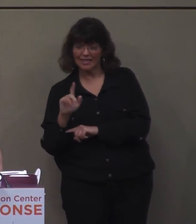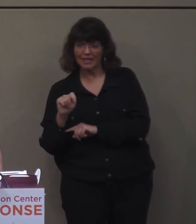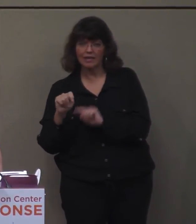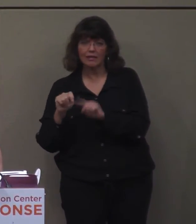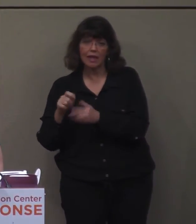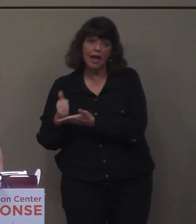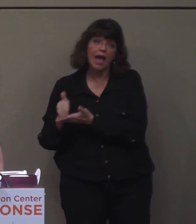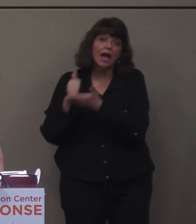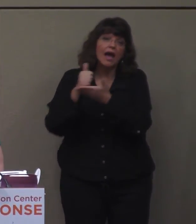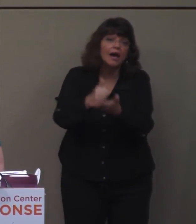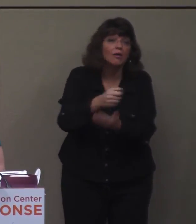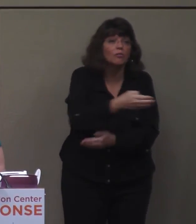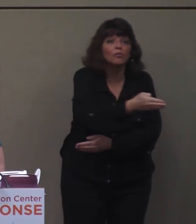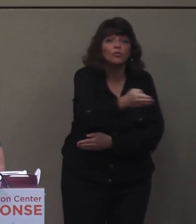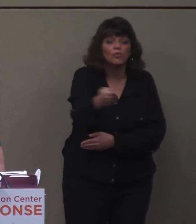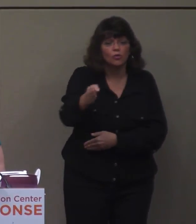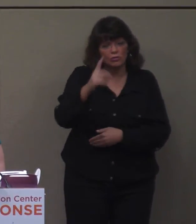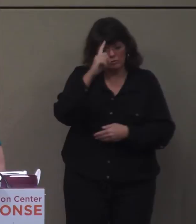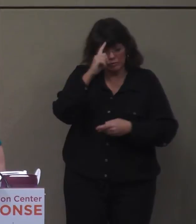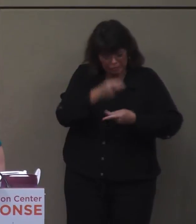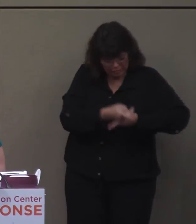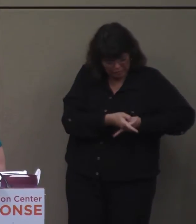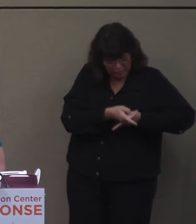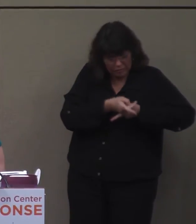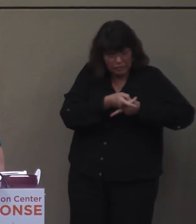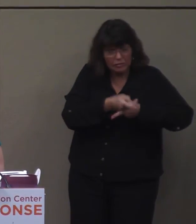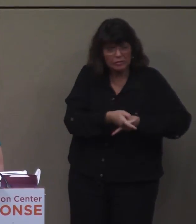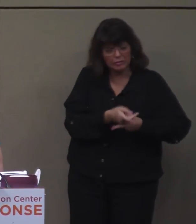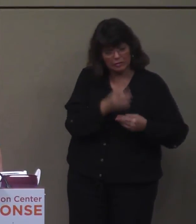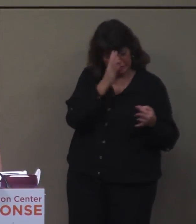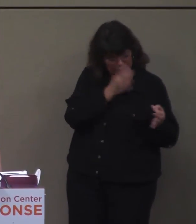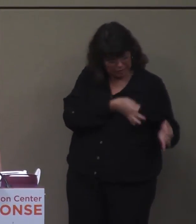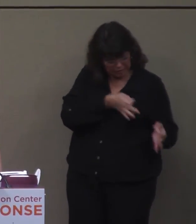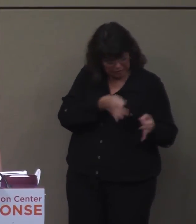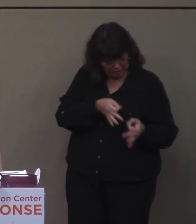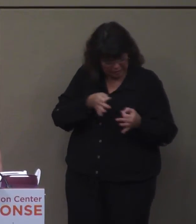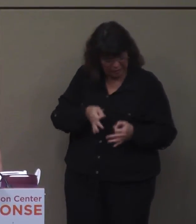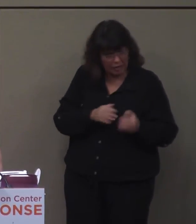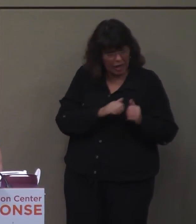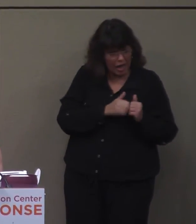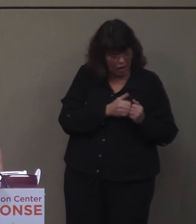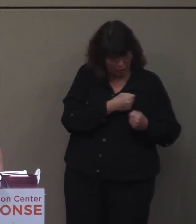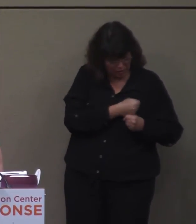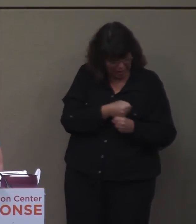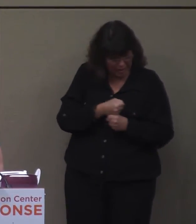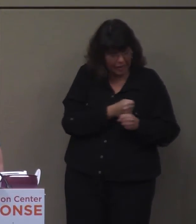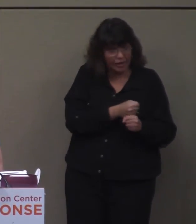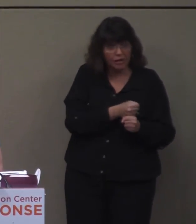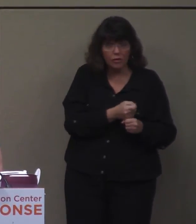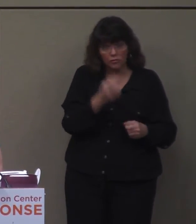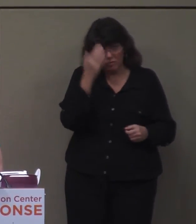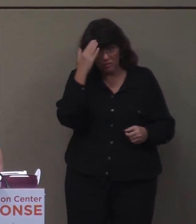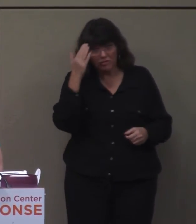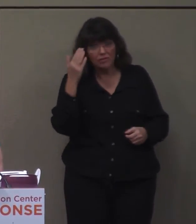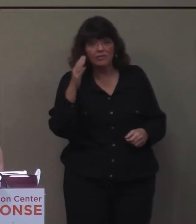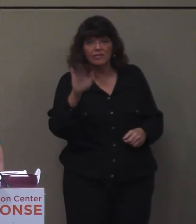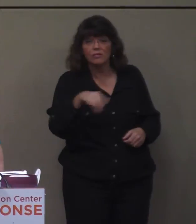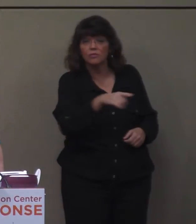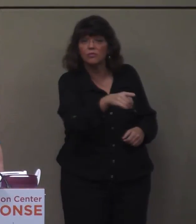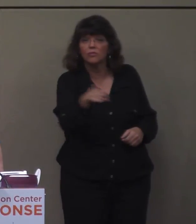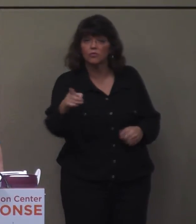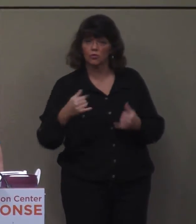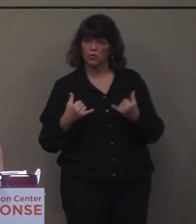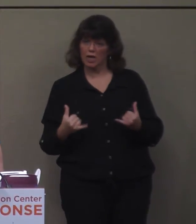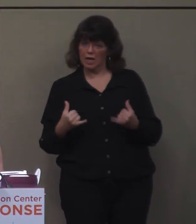decision making and are more effective interpersonally. Right now, we are in a position to make important decisions every day.